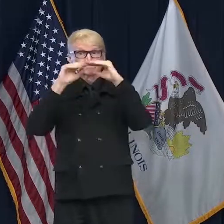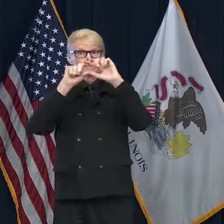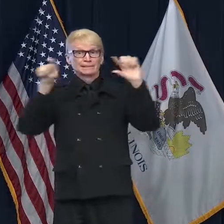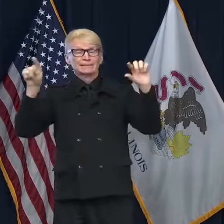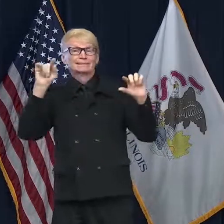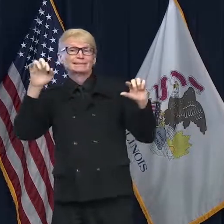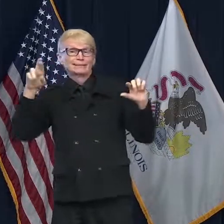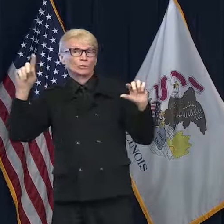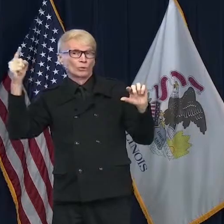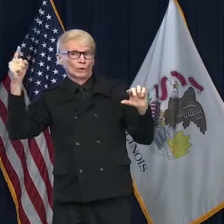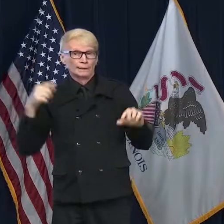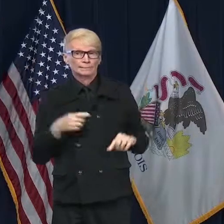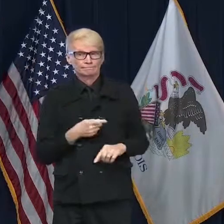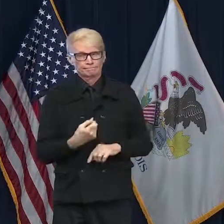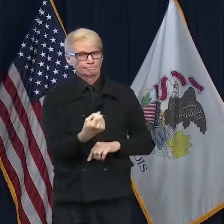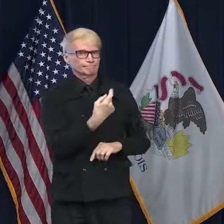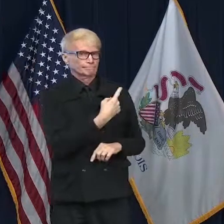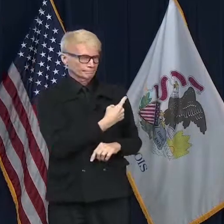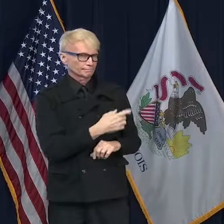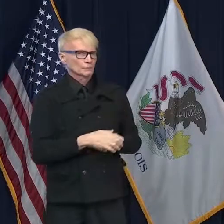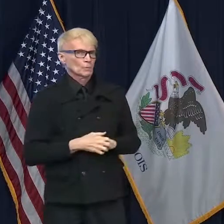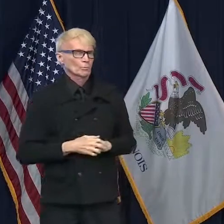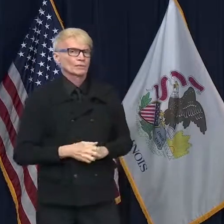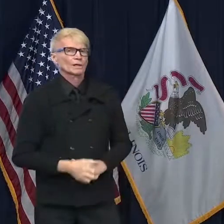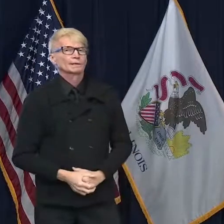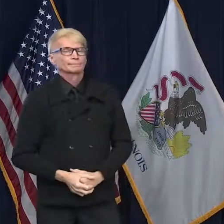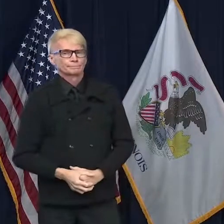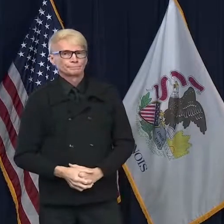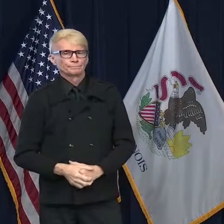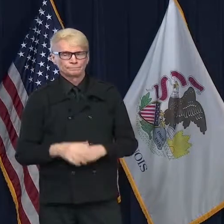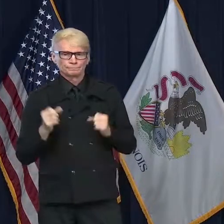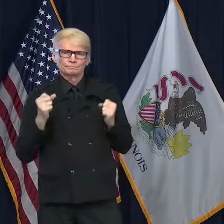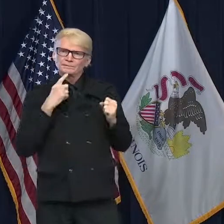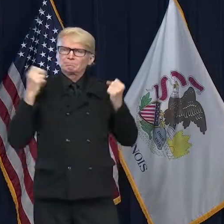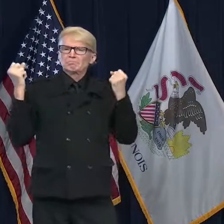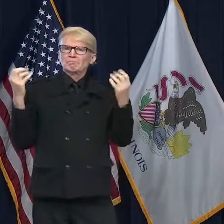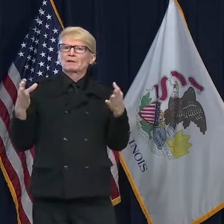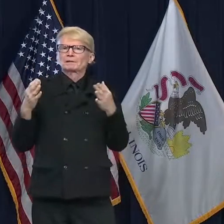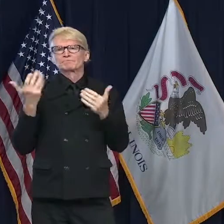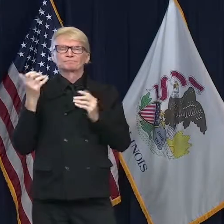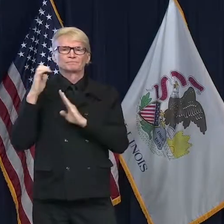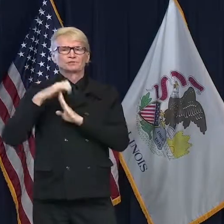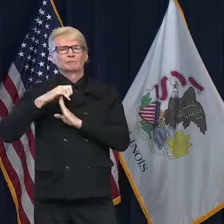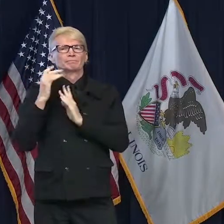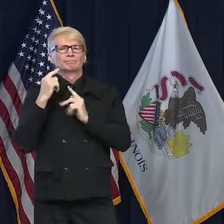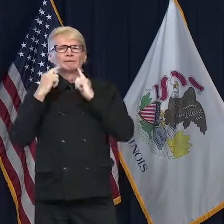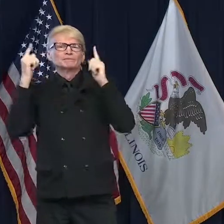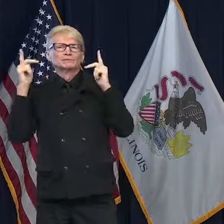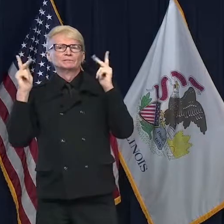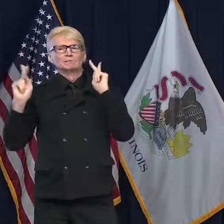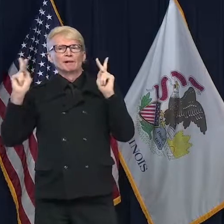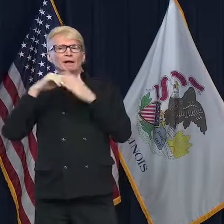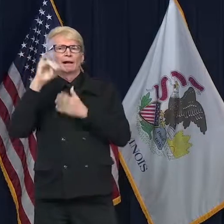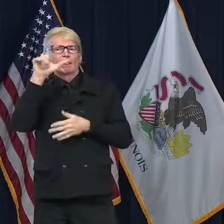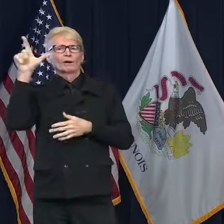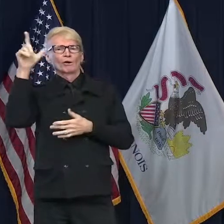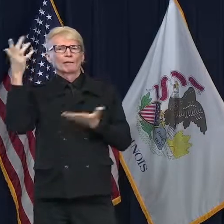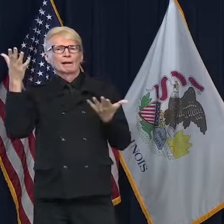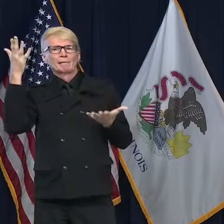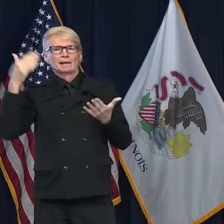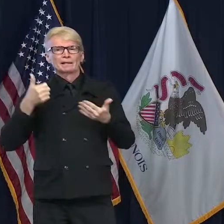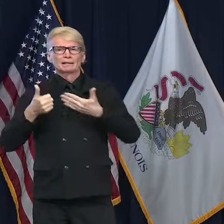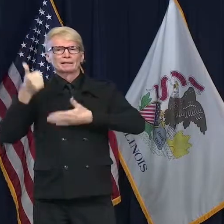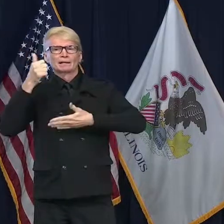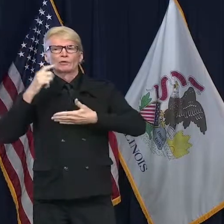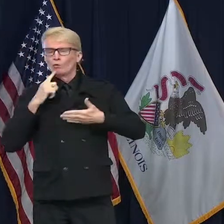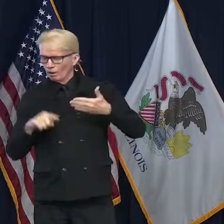There's been a lot of blowback that some high-profile Illinoisans have been getting vaccine ahead of others who might be in more